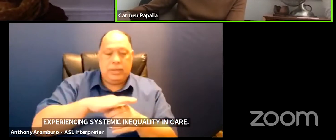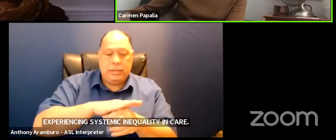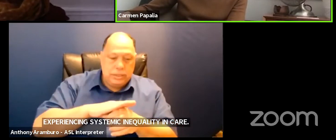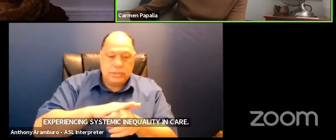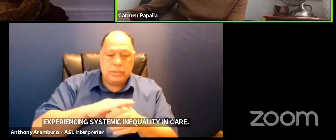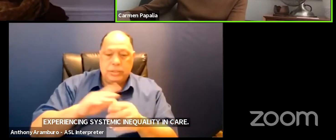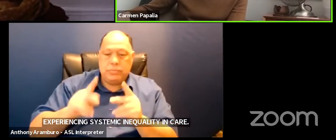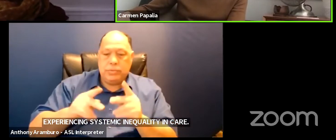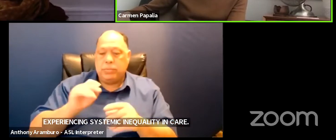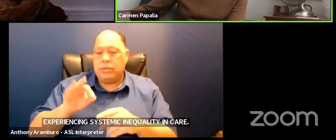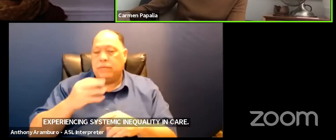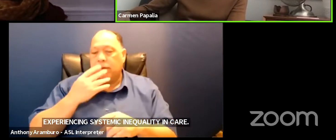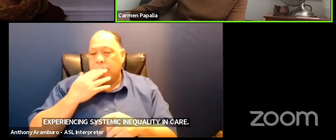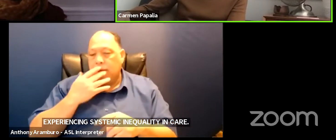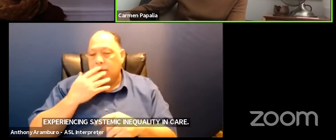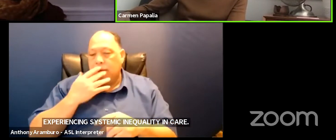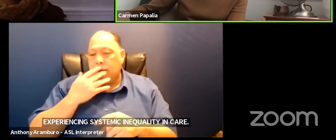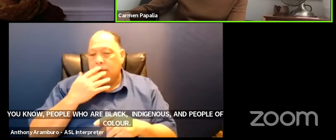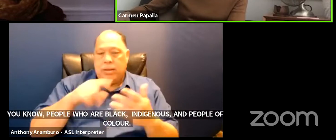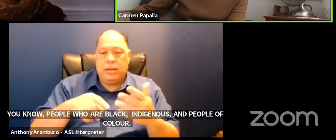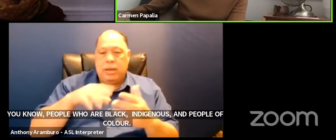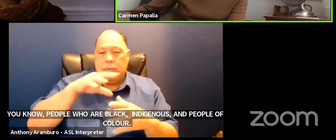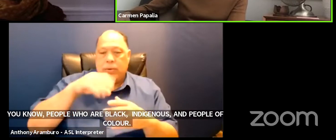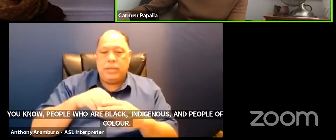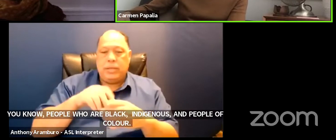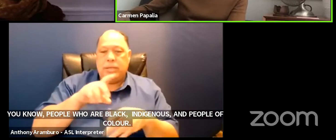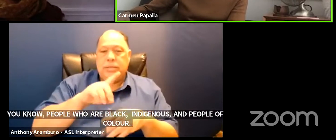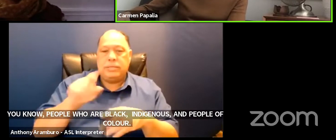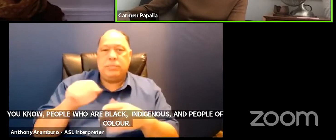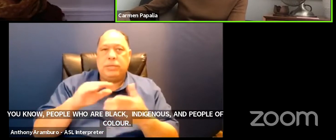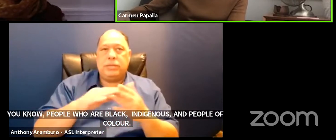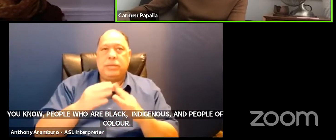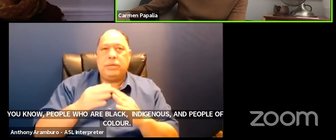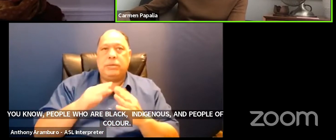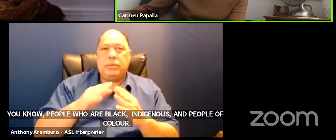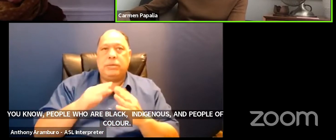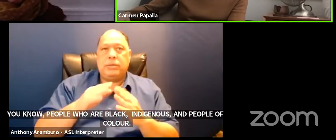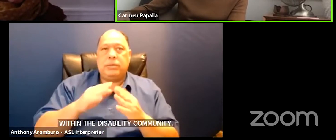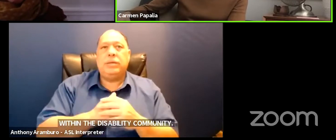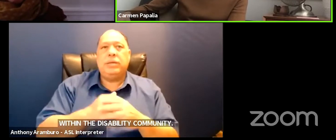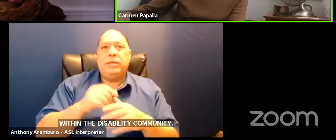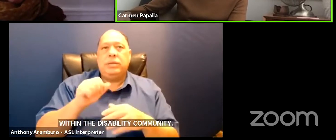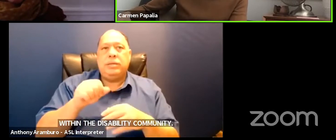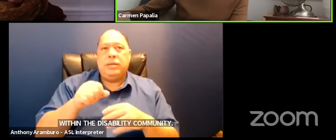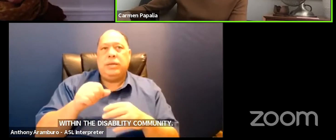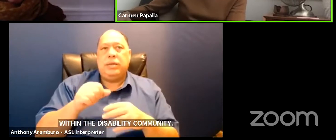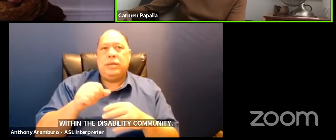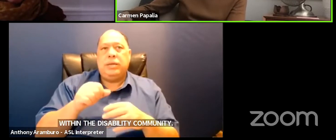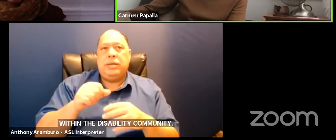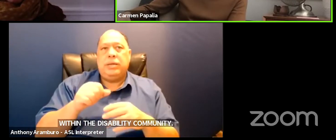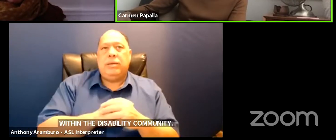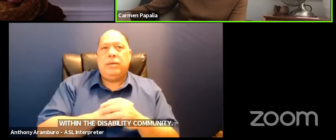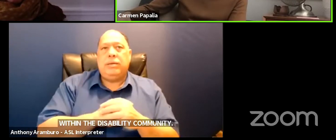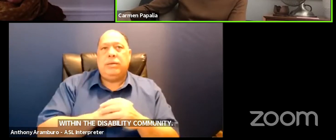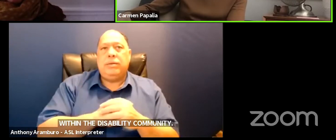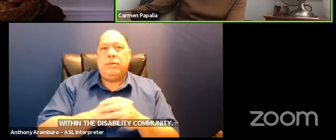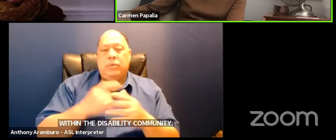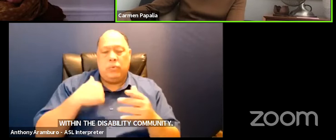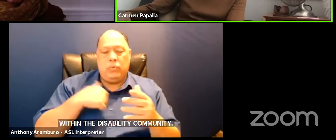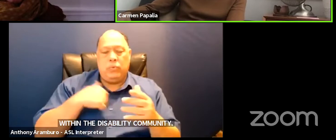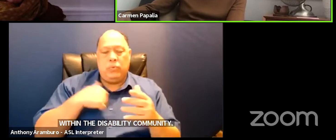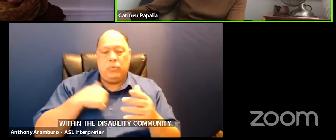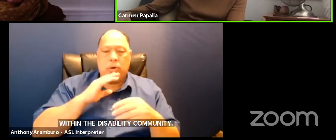color, within the disability community. And yeah, folk like we were talking